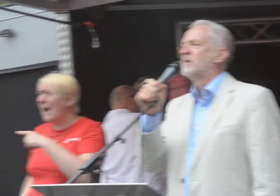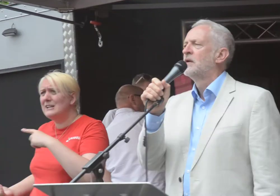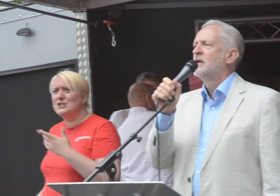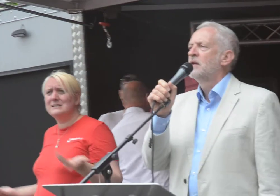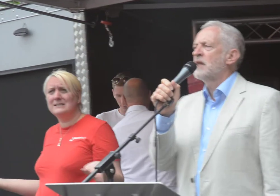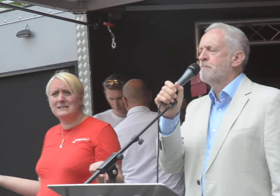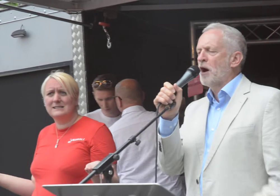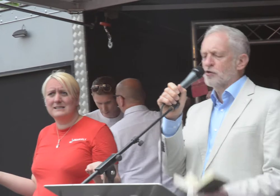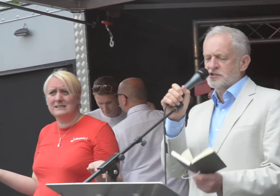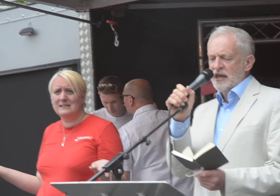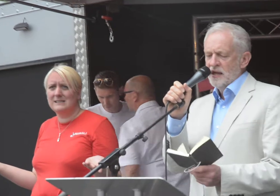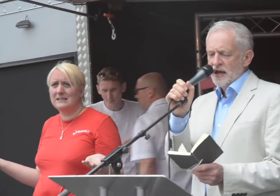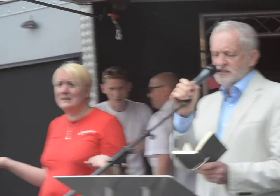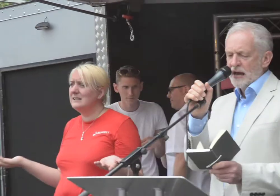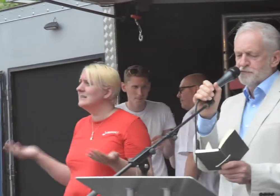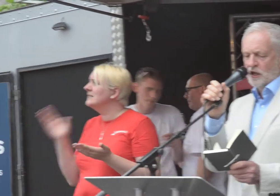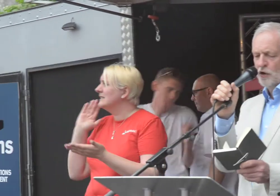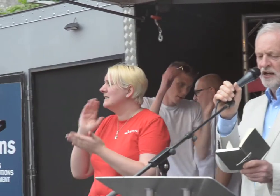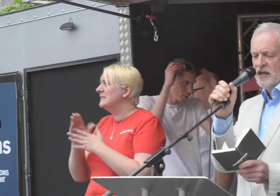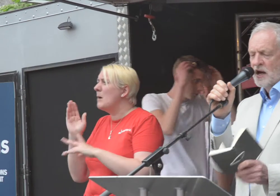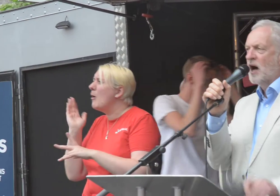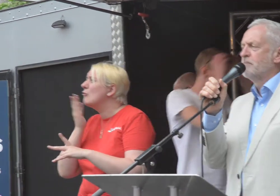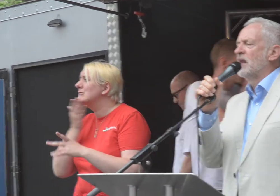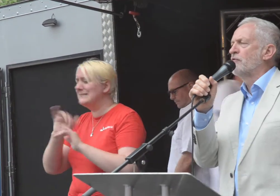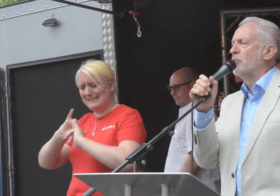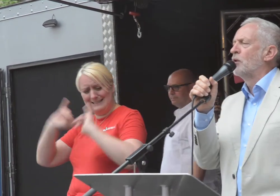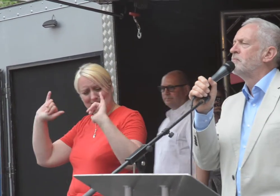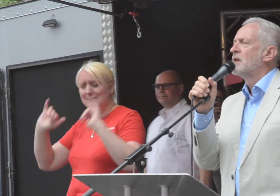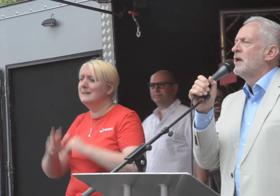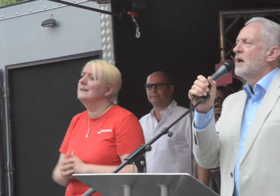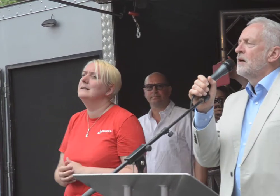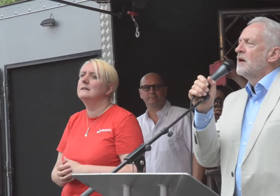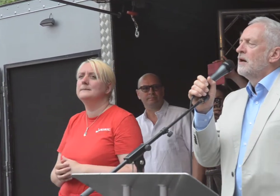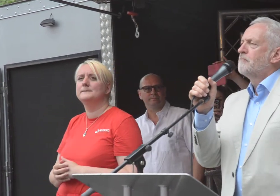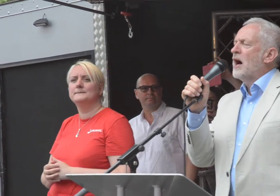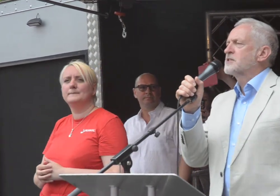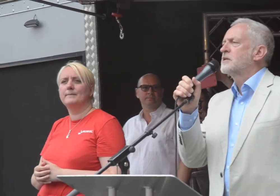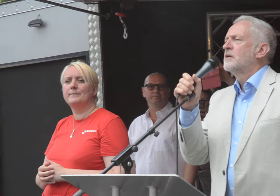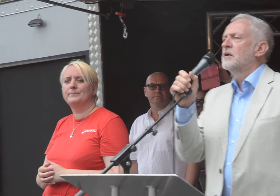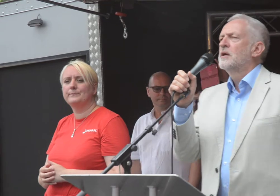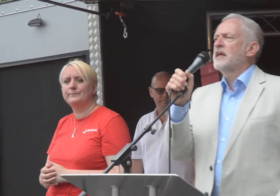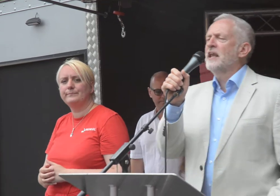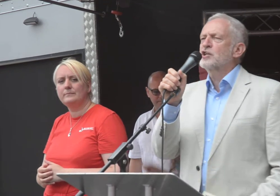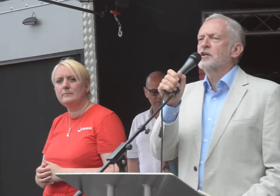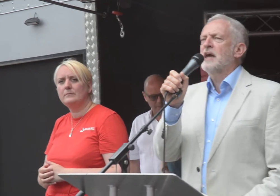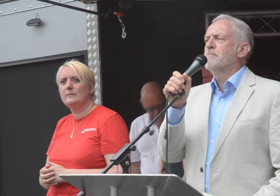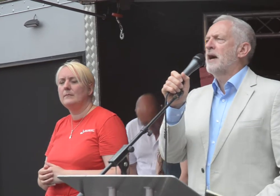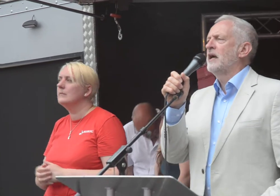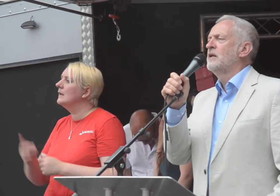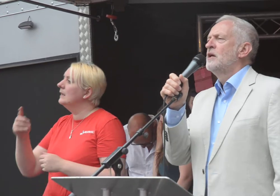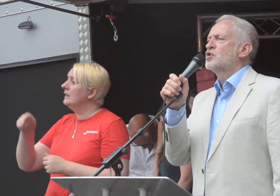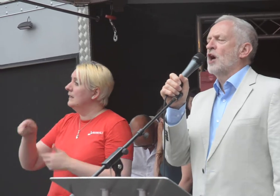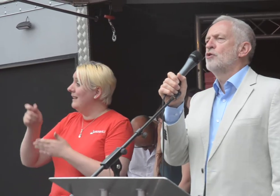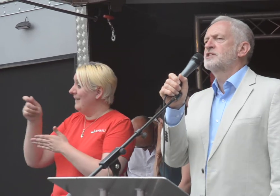cap. The hypocrisy is absolutely unbelievable. But the election